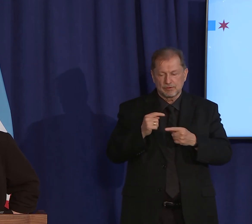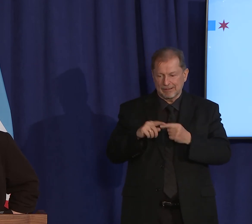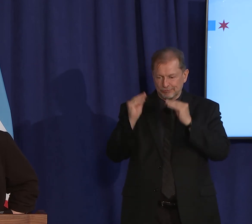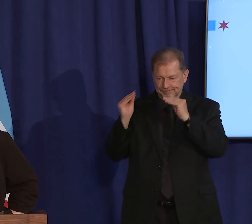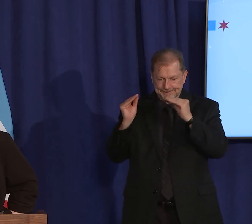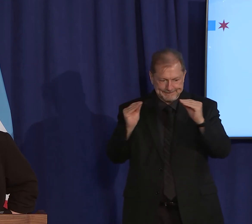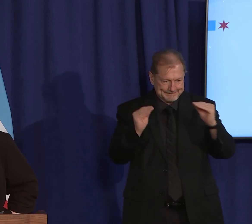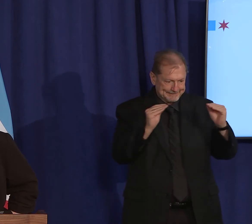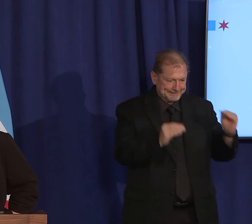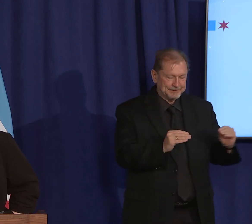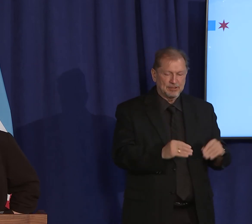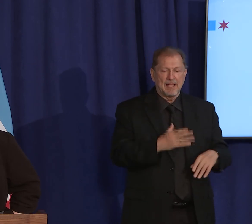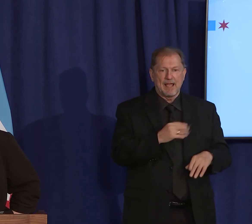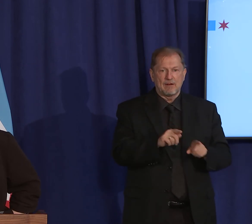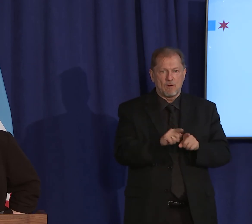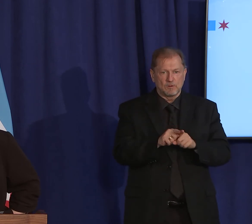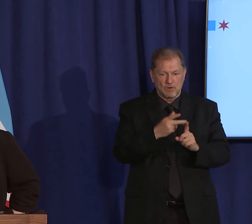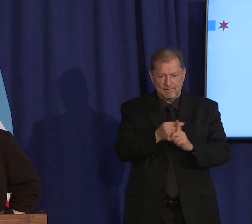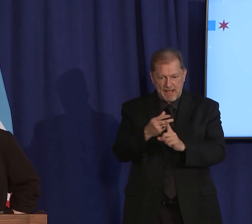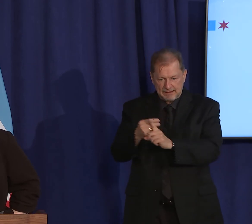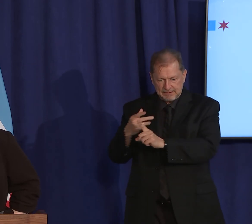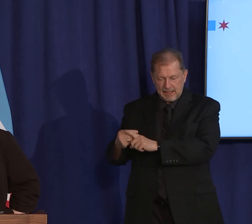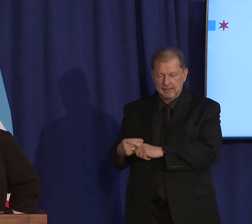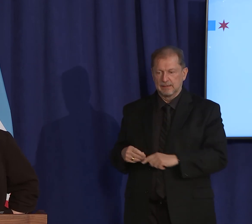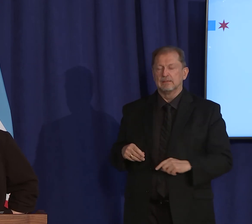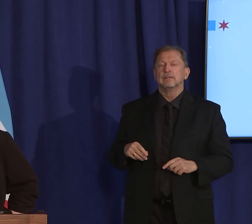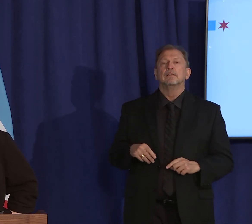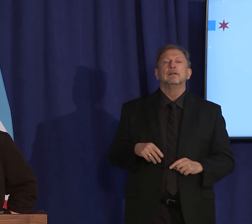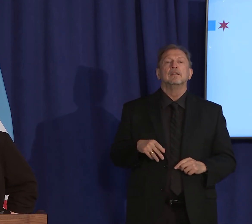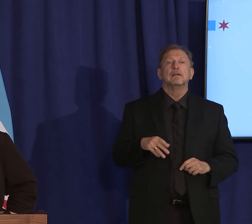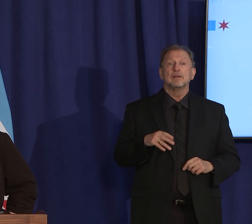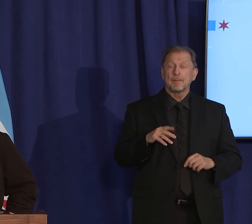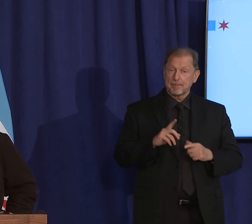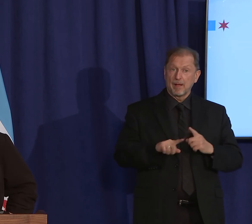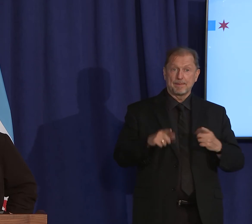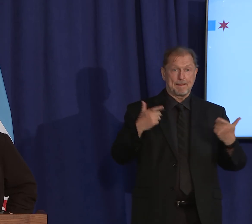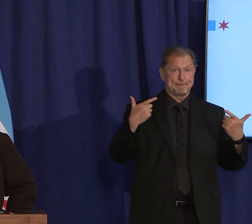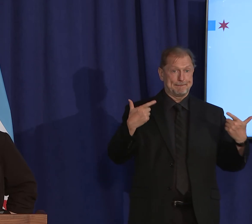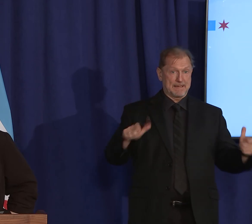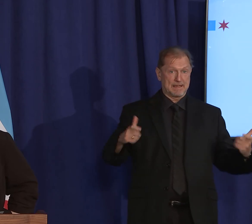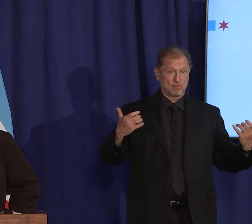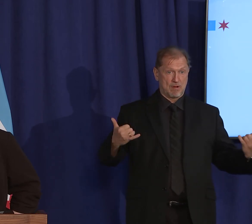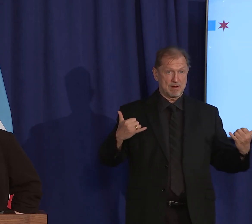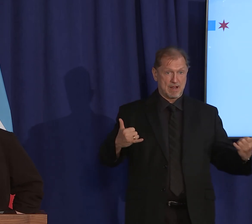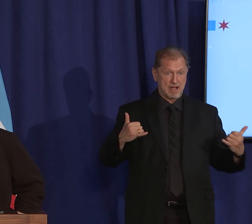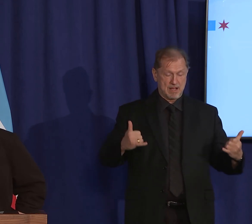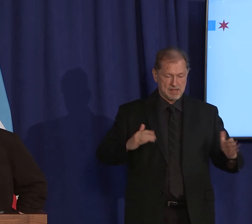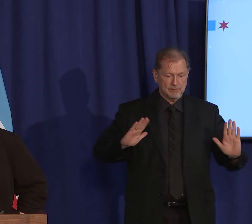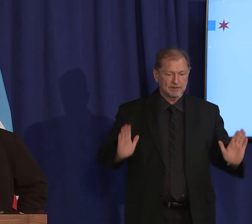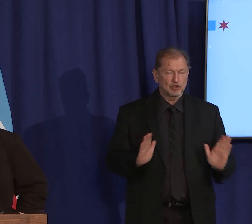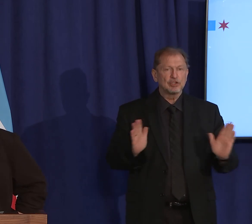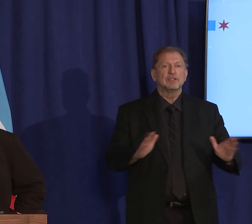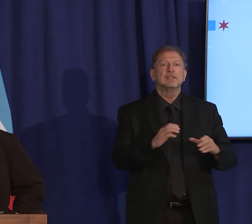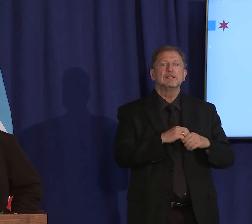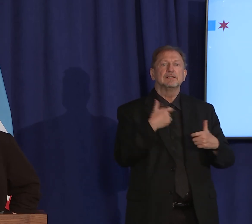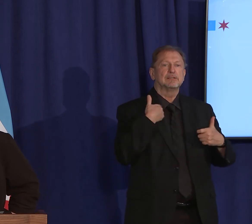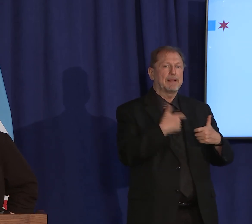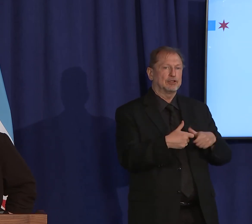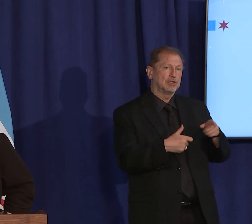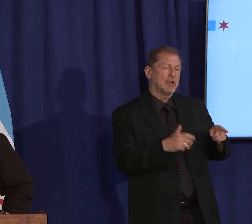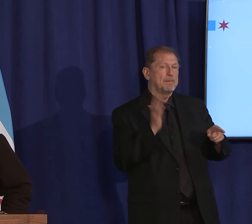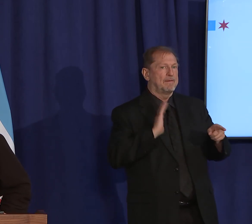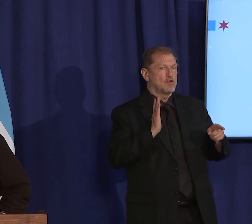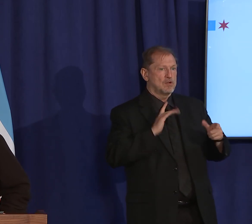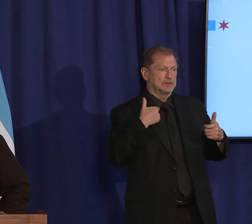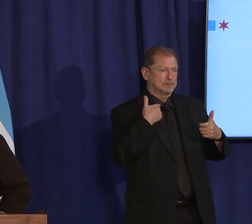those communities vaccinated as well, but the bigger push has been recently in the Latinx communities, where we were so